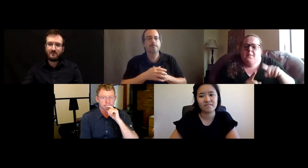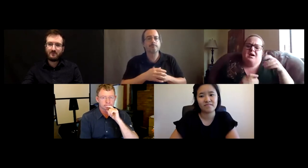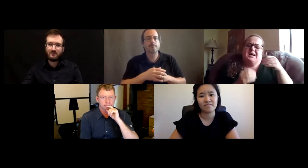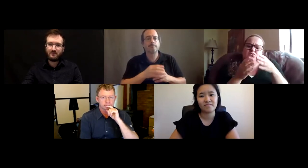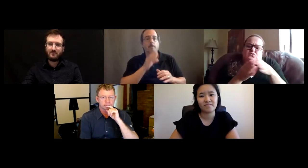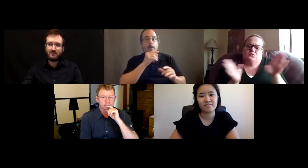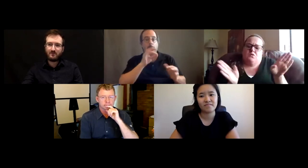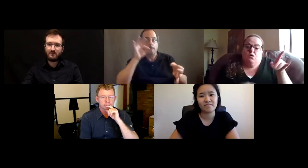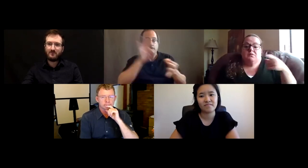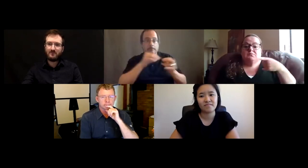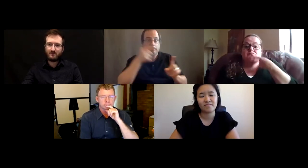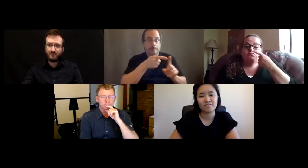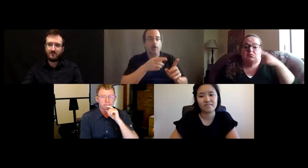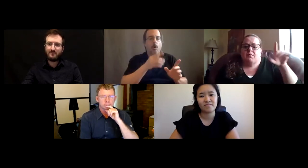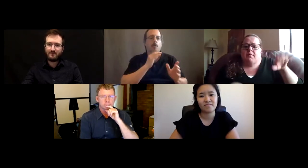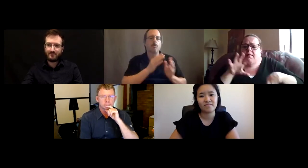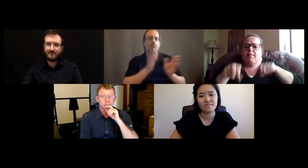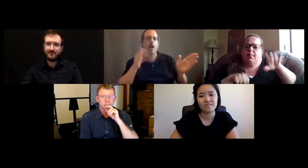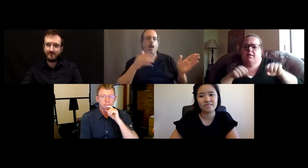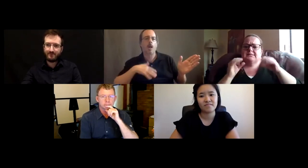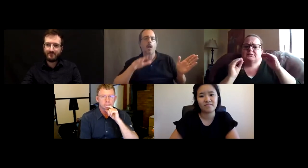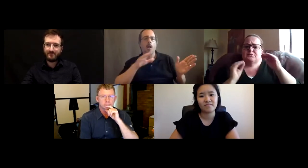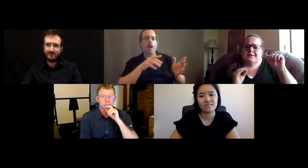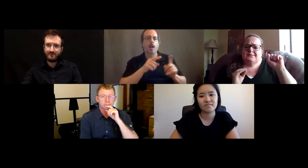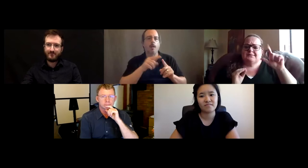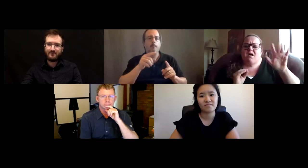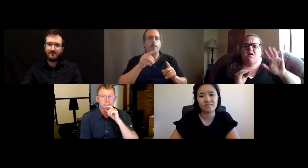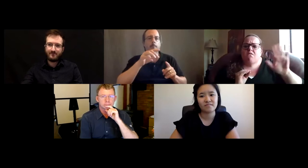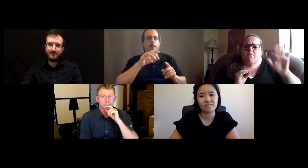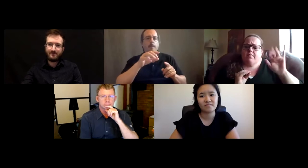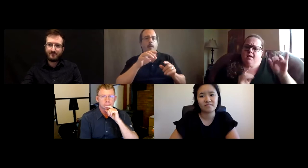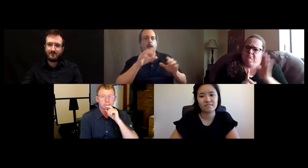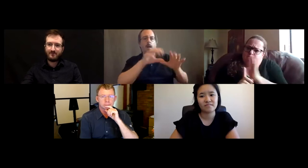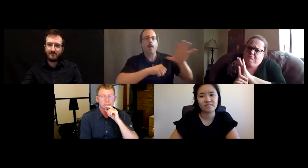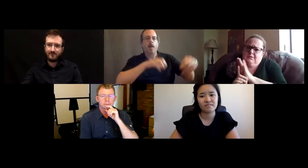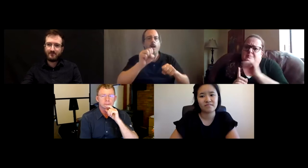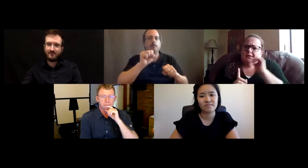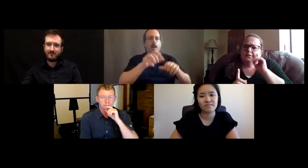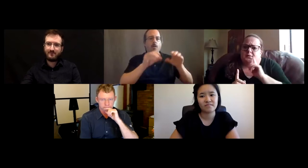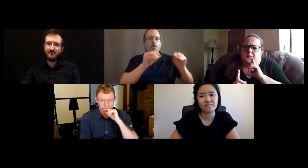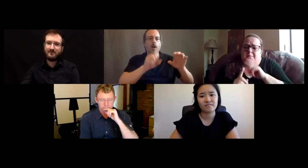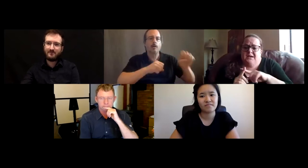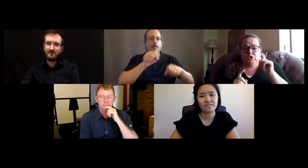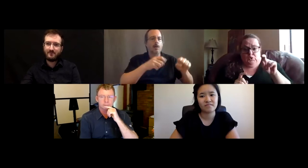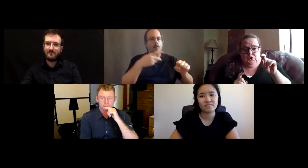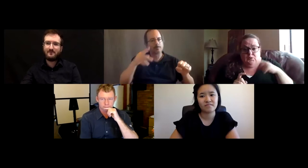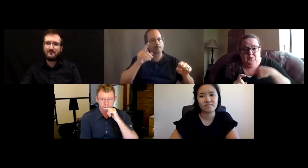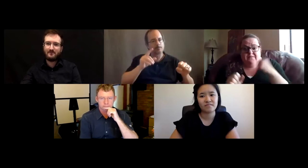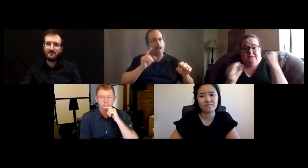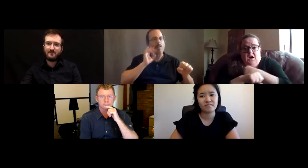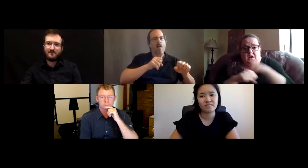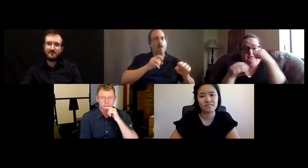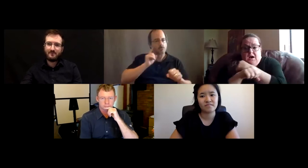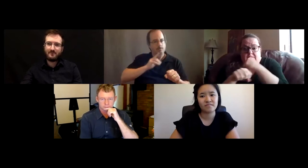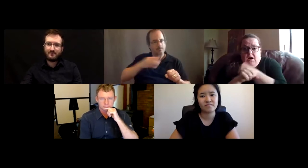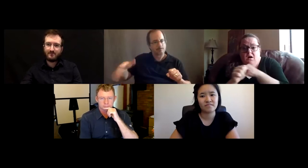example, I don't have anything specific, but hearing people teaching American Sign Language. We should